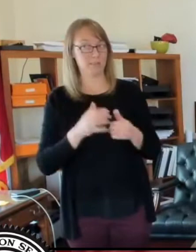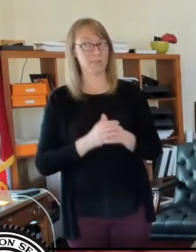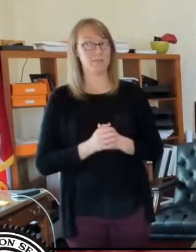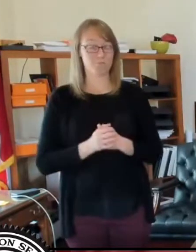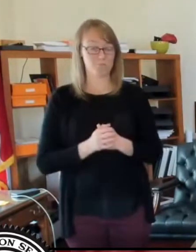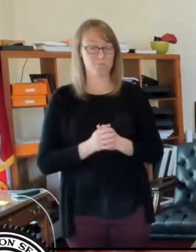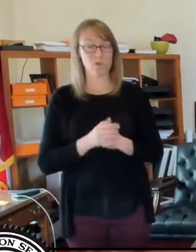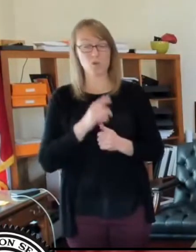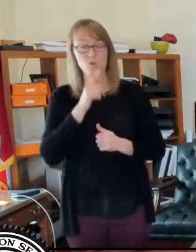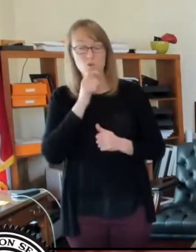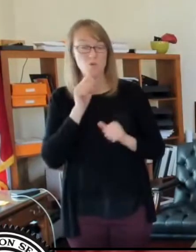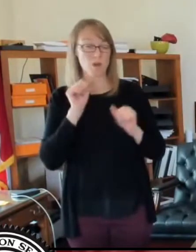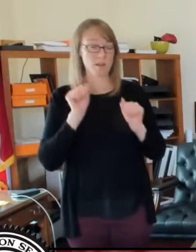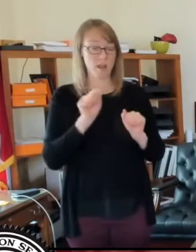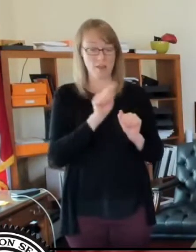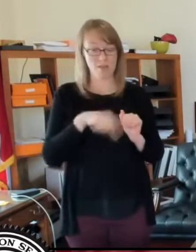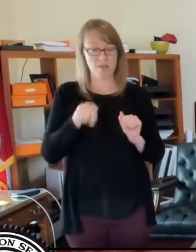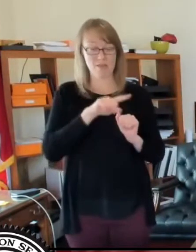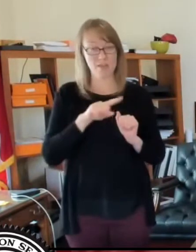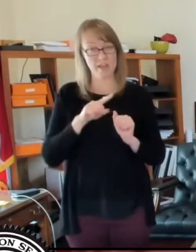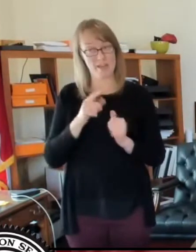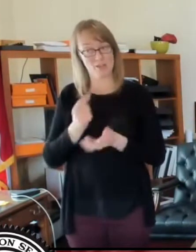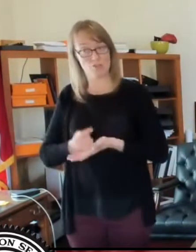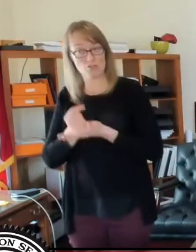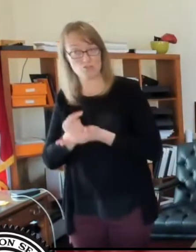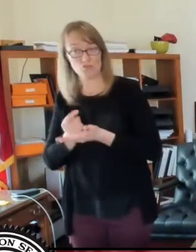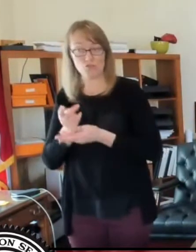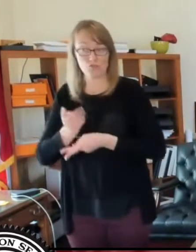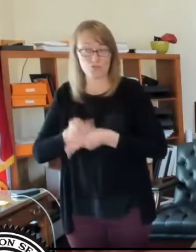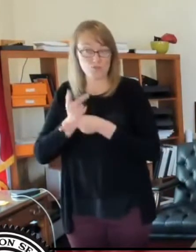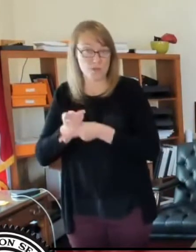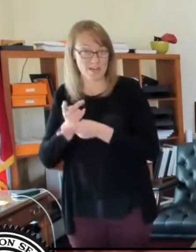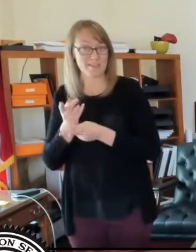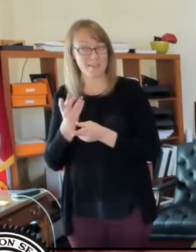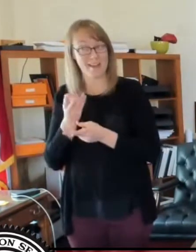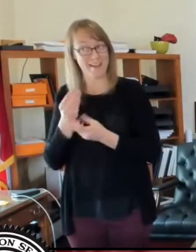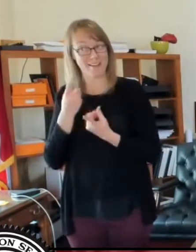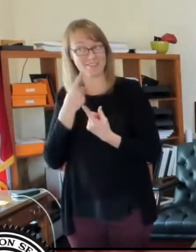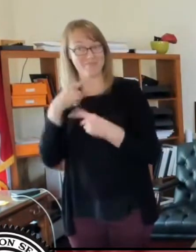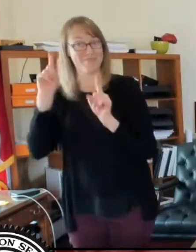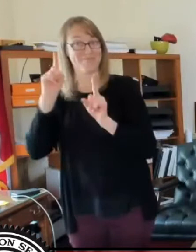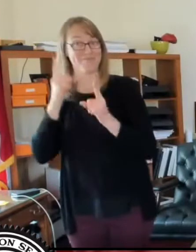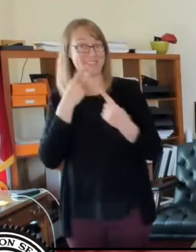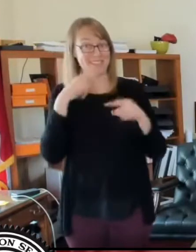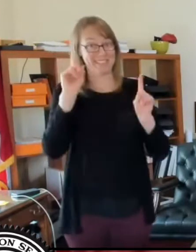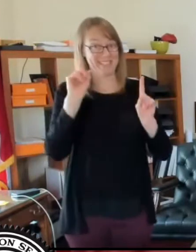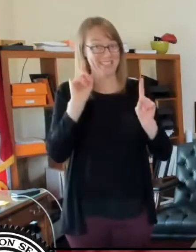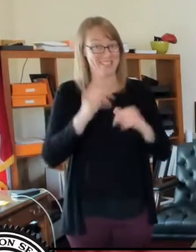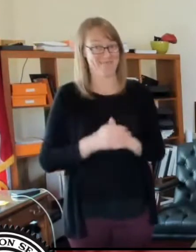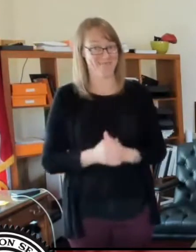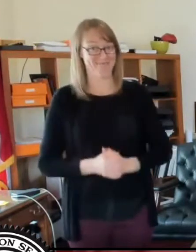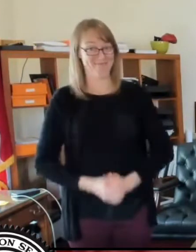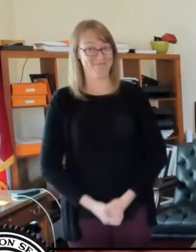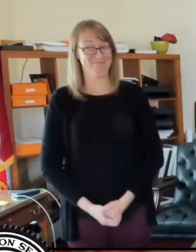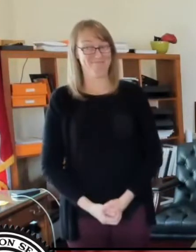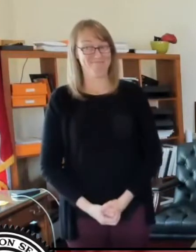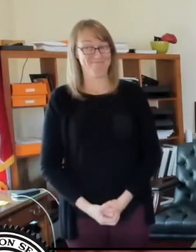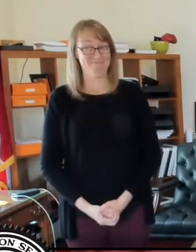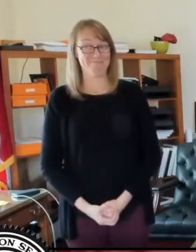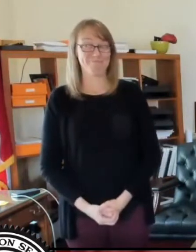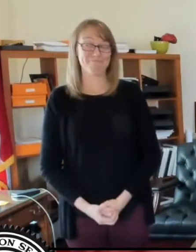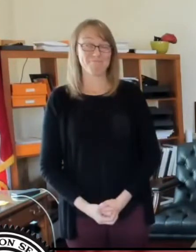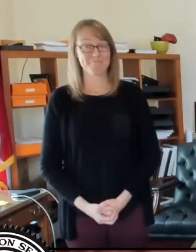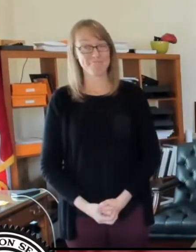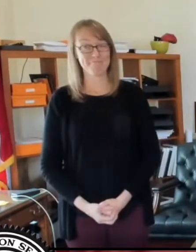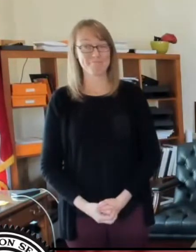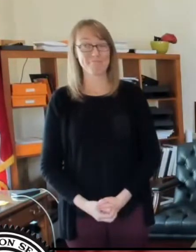they can't. And you know, this is not so much a space problem.